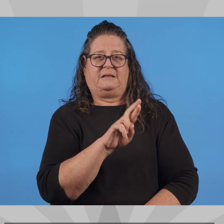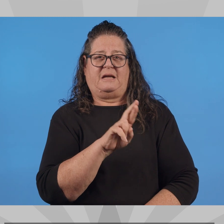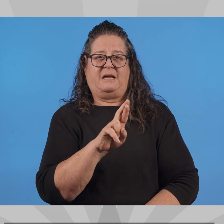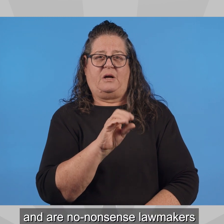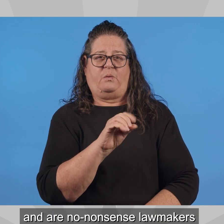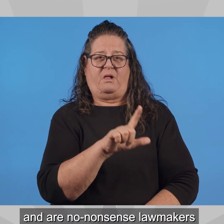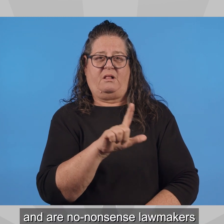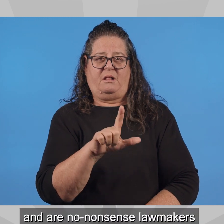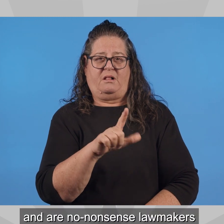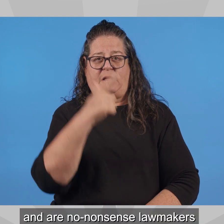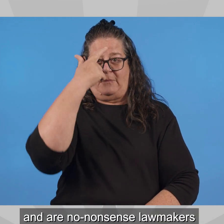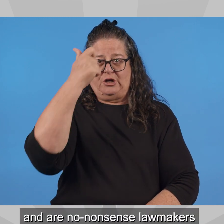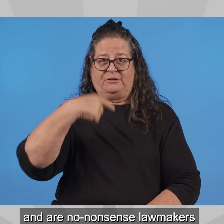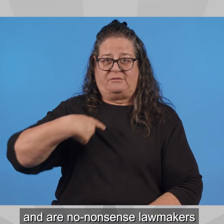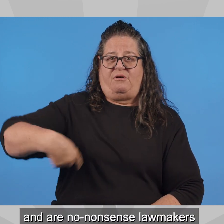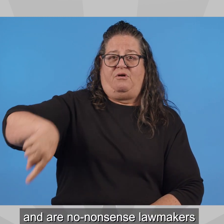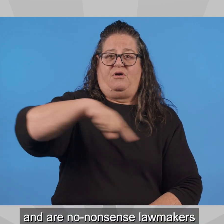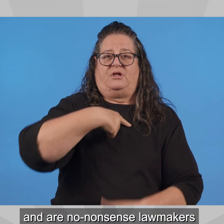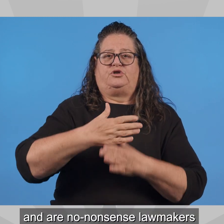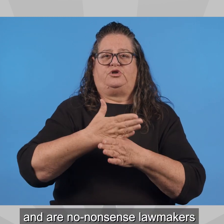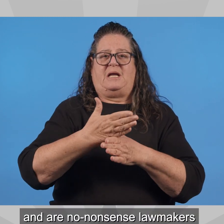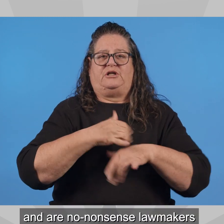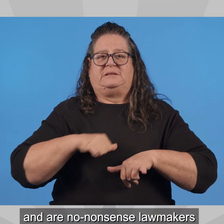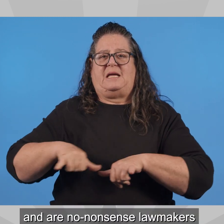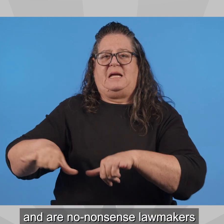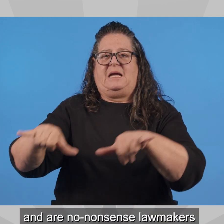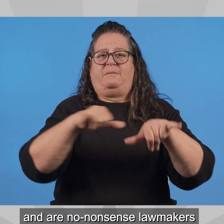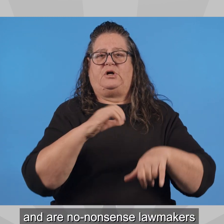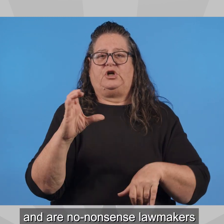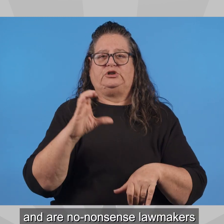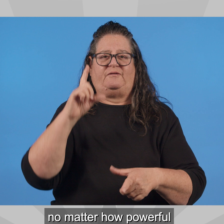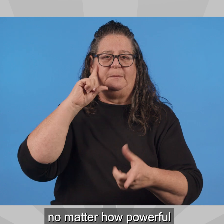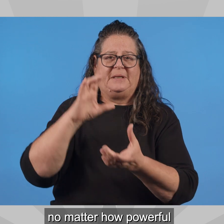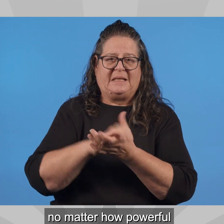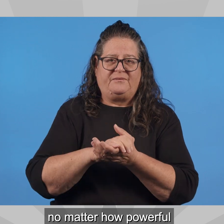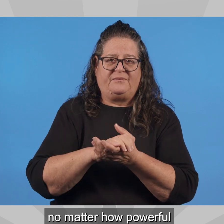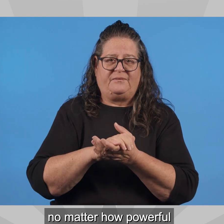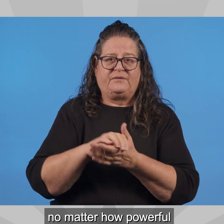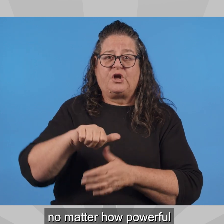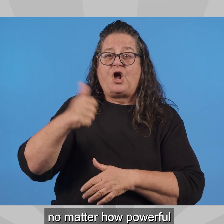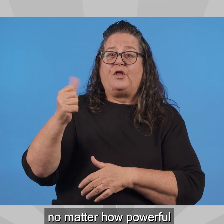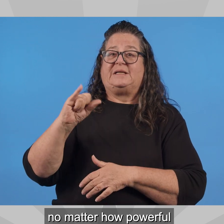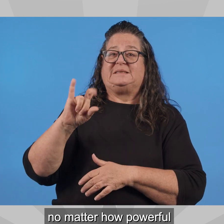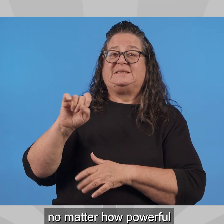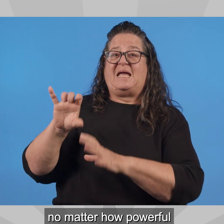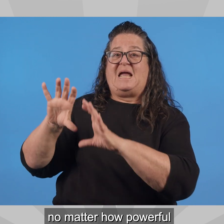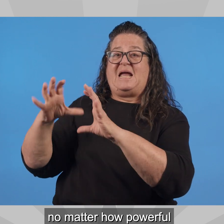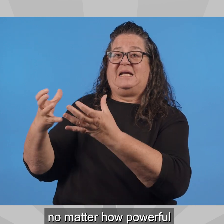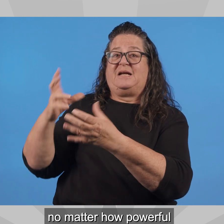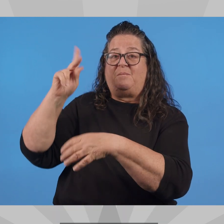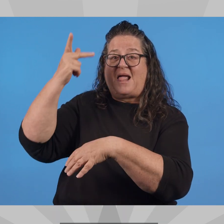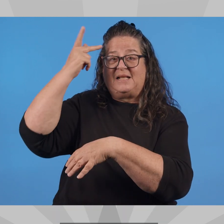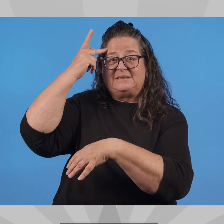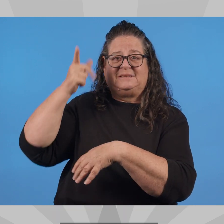conservative beliefs and are no-nonsense lawmakers who do what is right, no matter how powerful the special